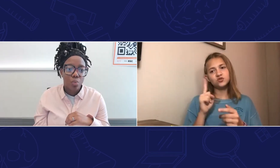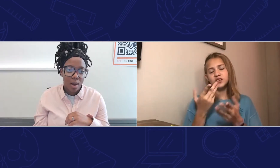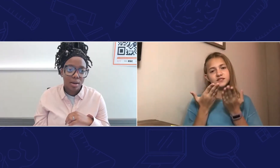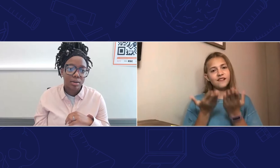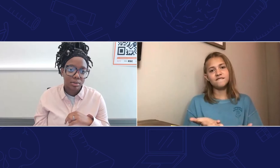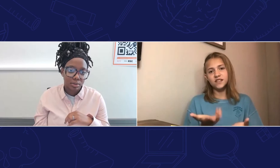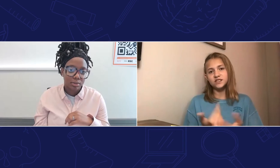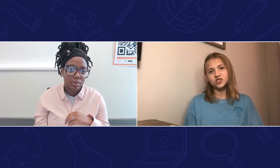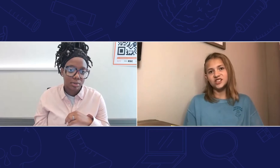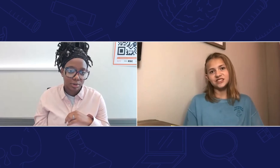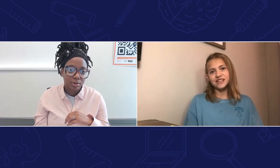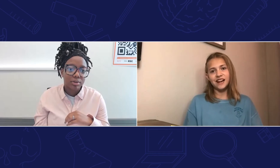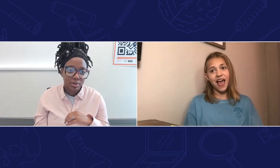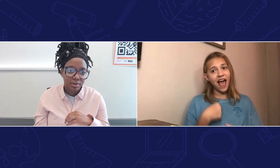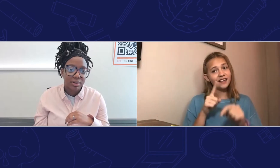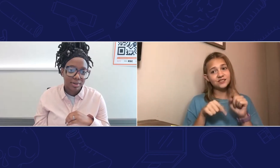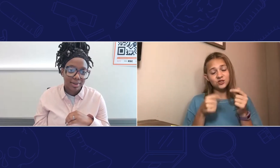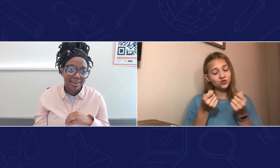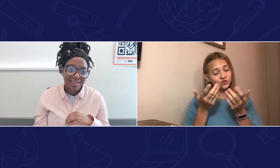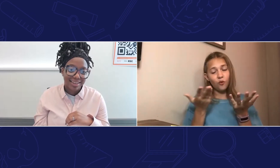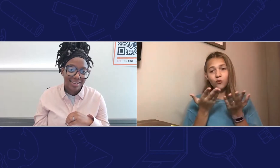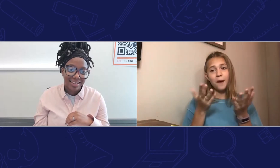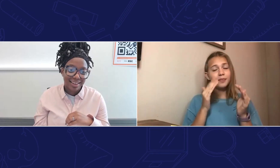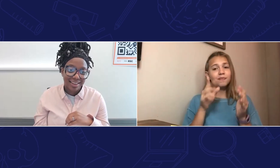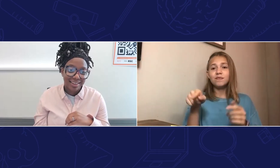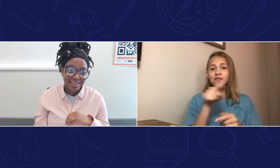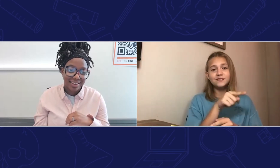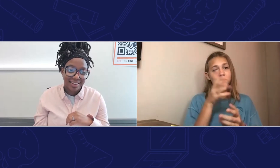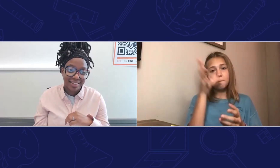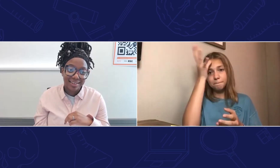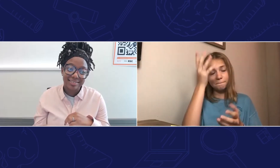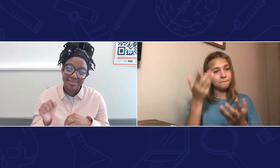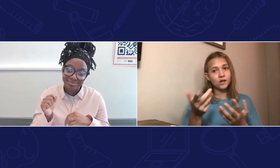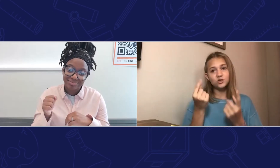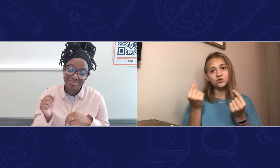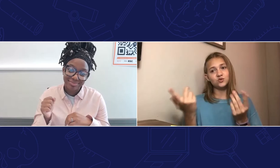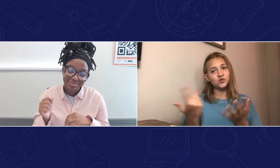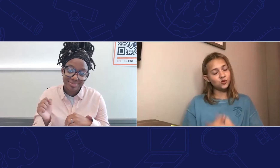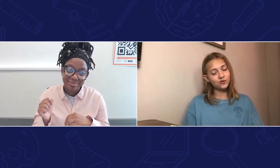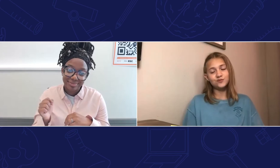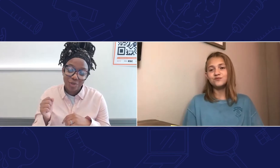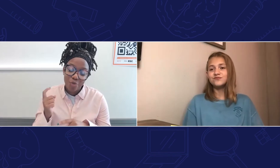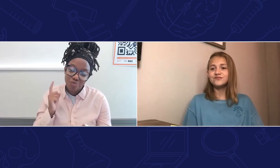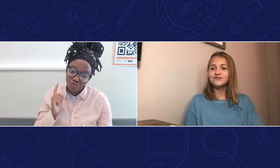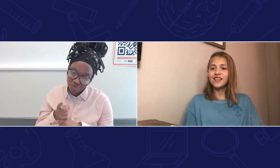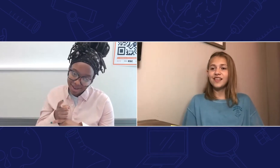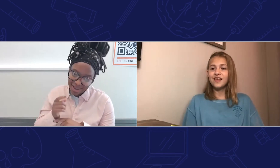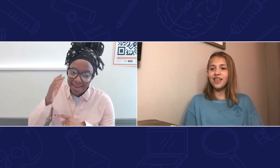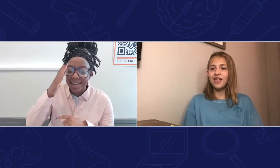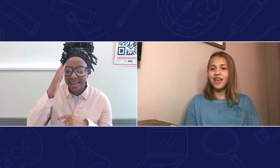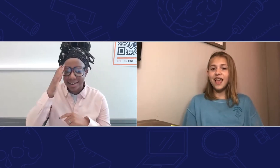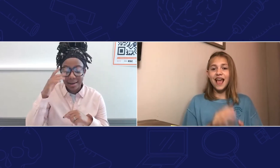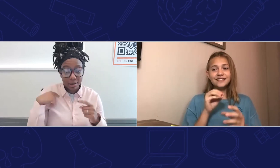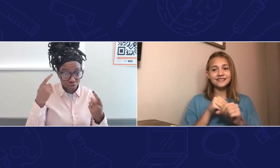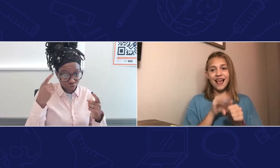That's just my suggestion. I can't control what these parents do. Right,